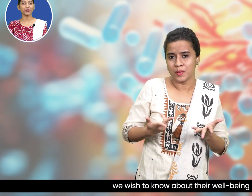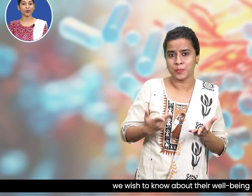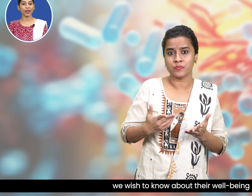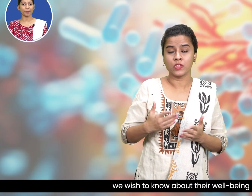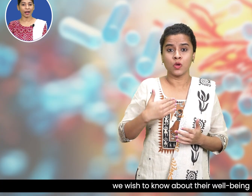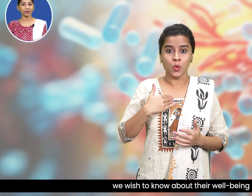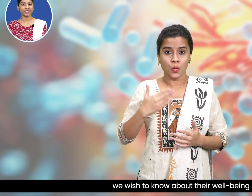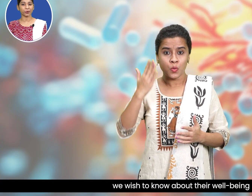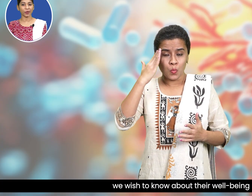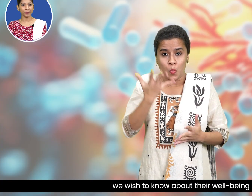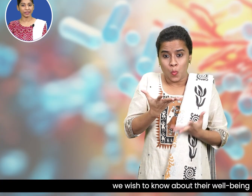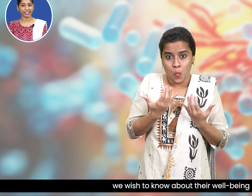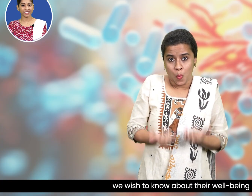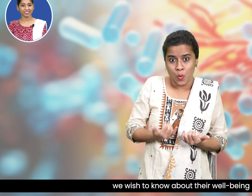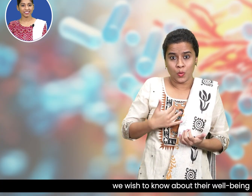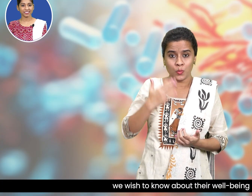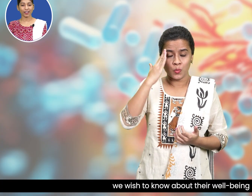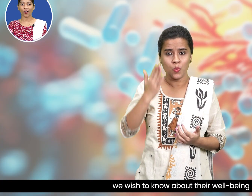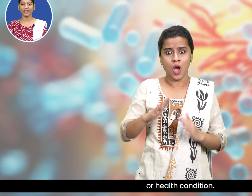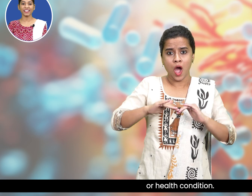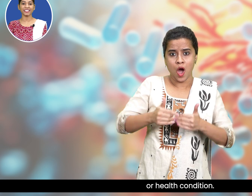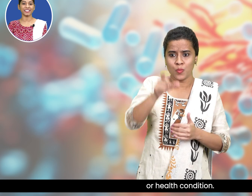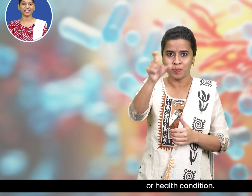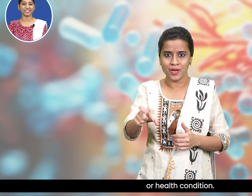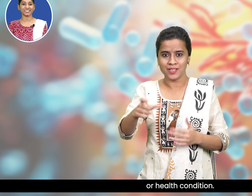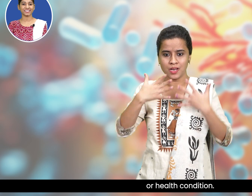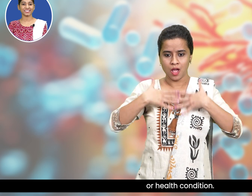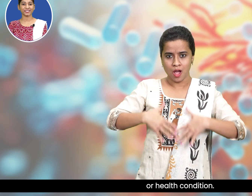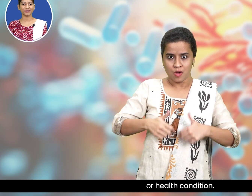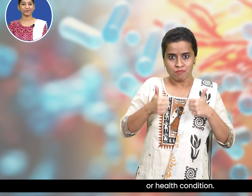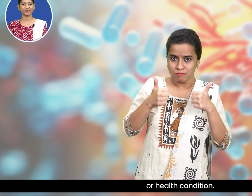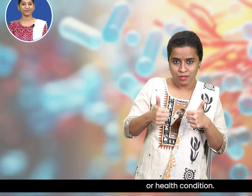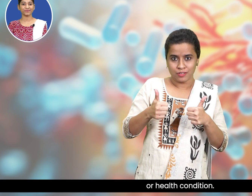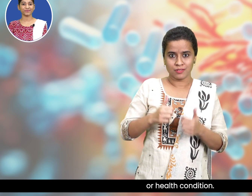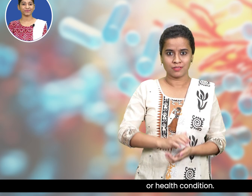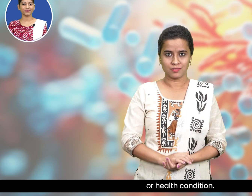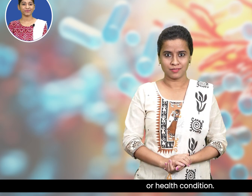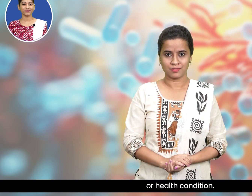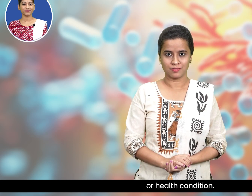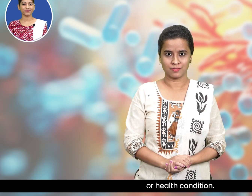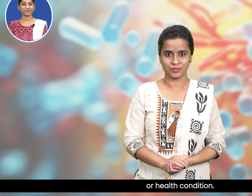wish to know about their well-being or health condition.